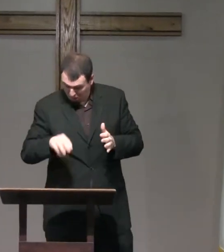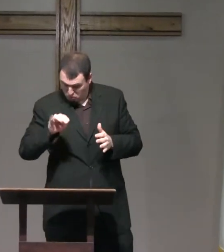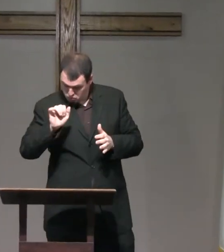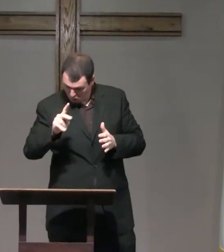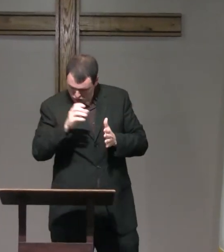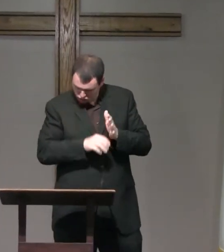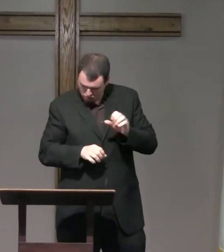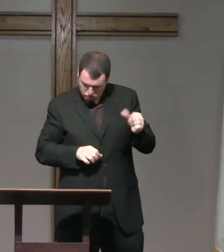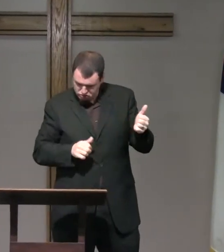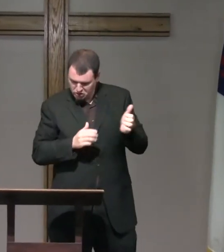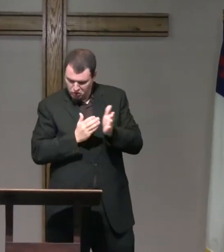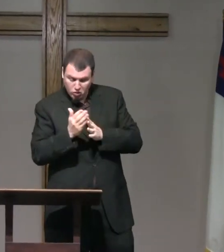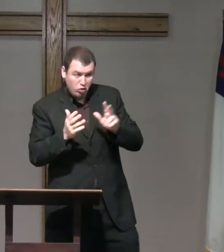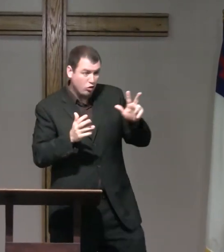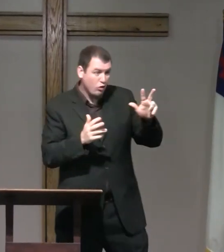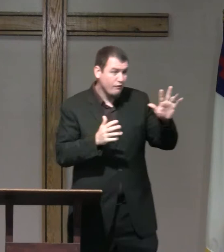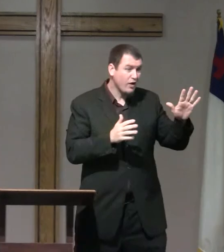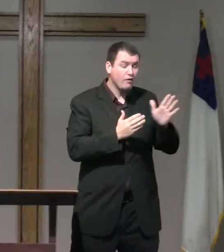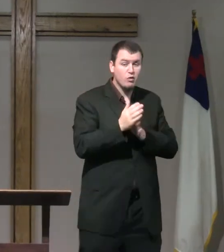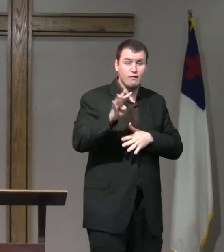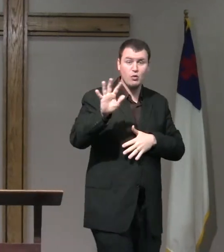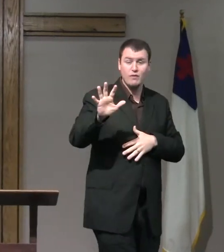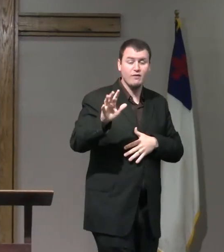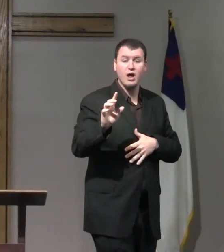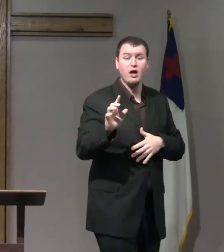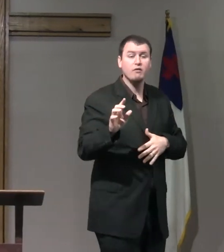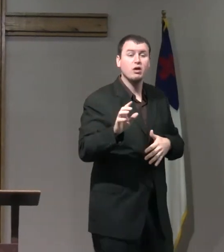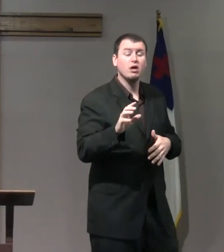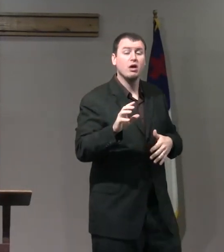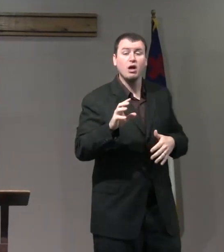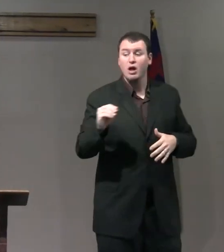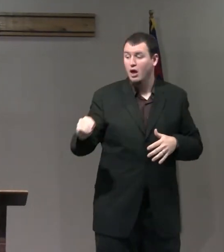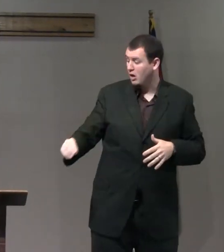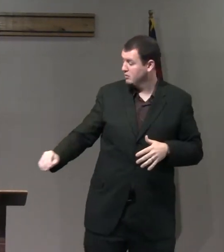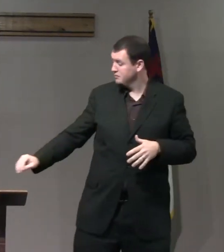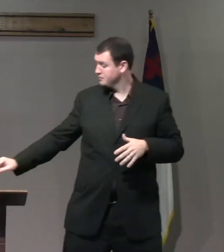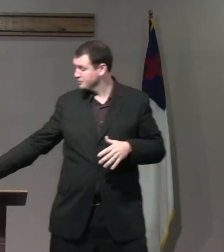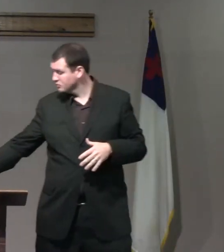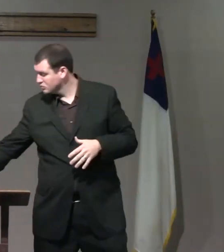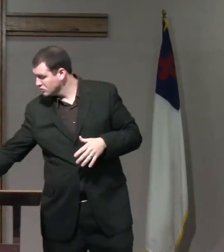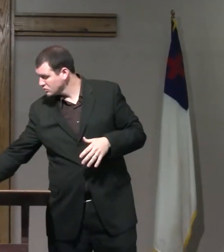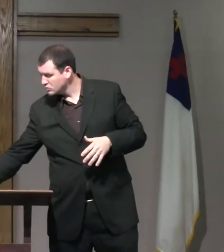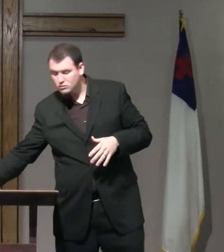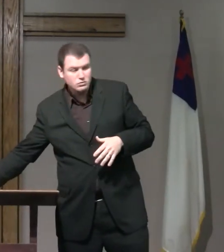in Mark chapter 10, 35 to 45,